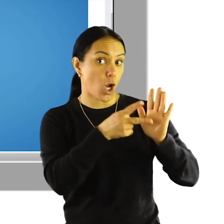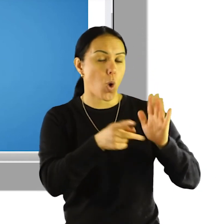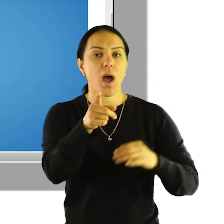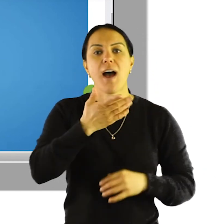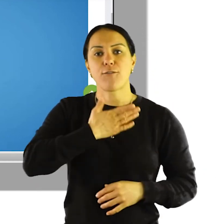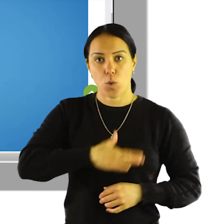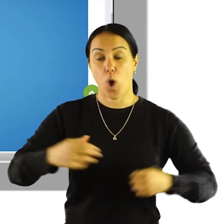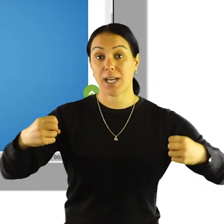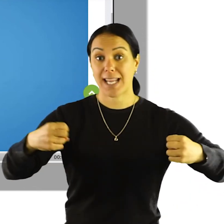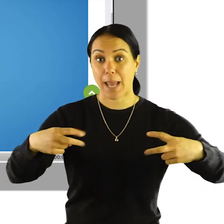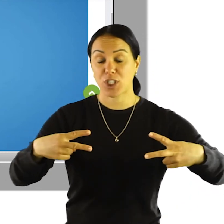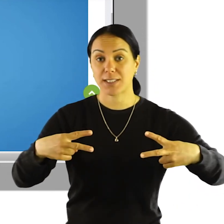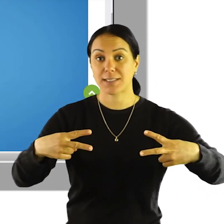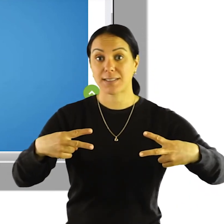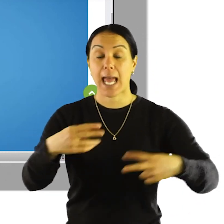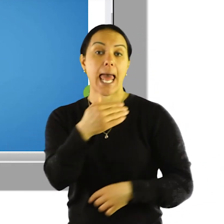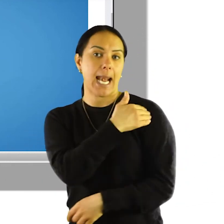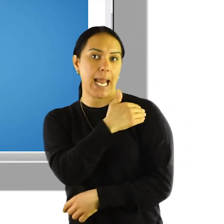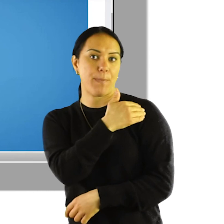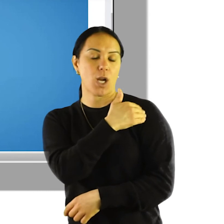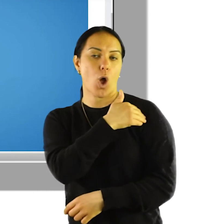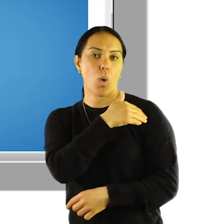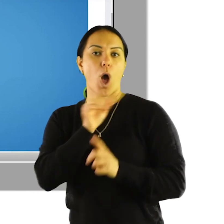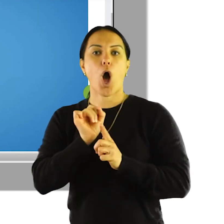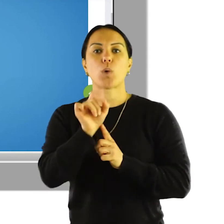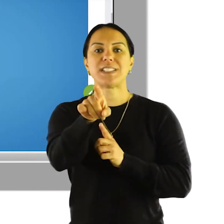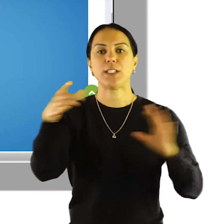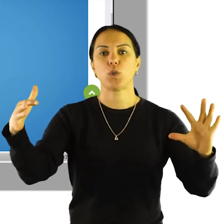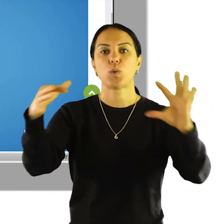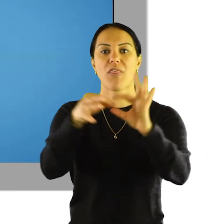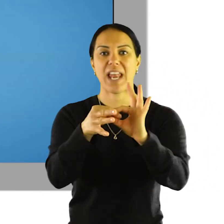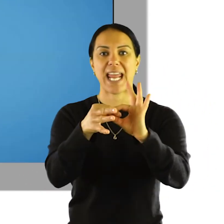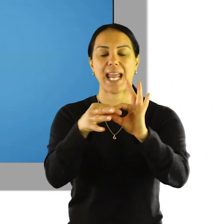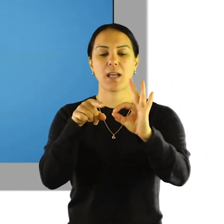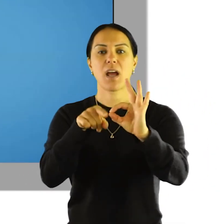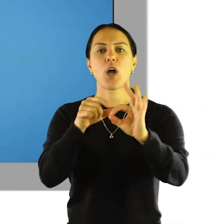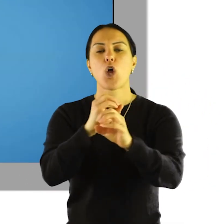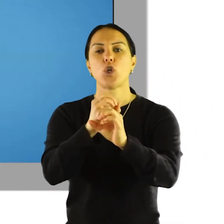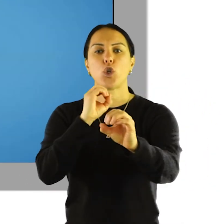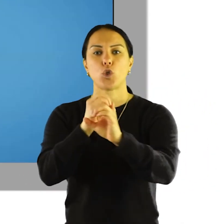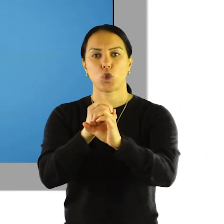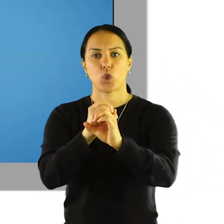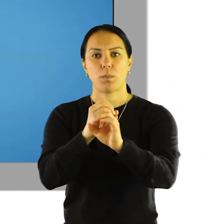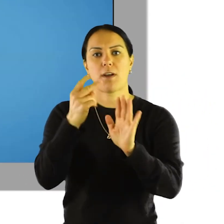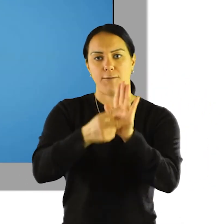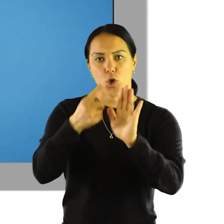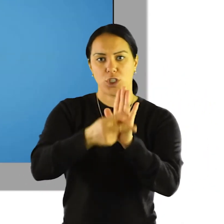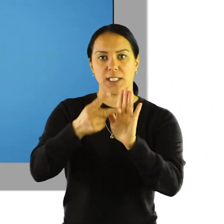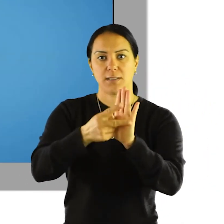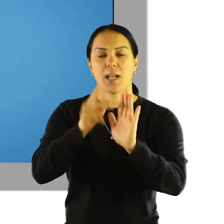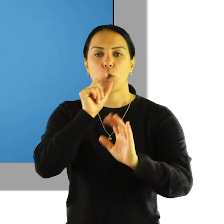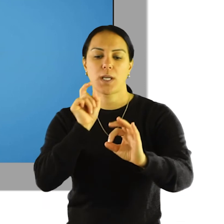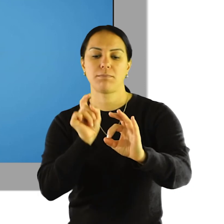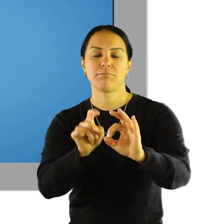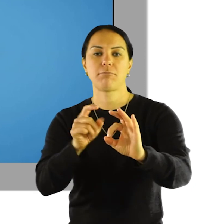closed captions, just let us know and we can give you the link for the YouTube version that has closed